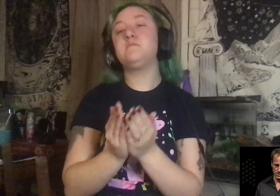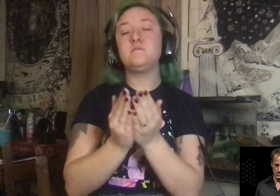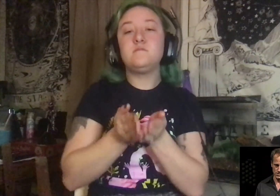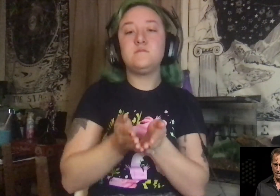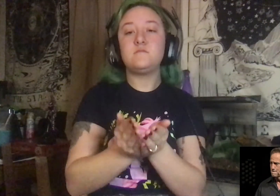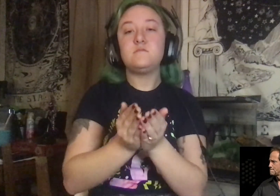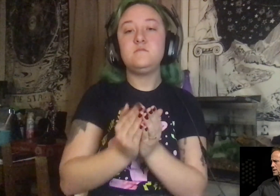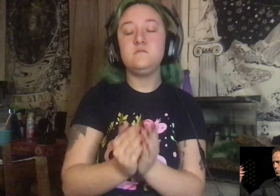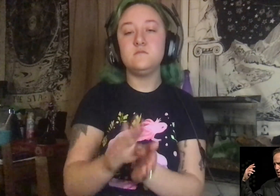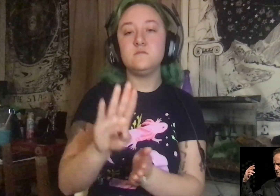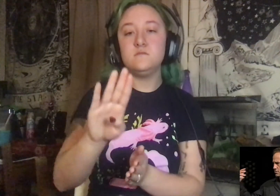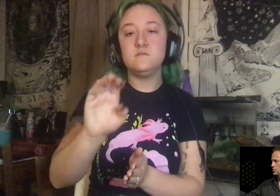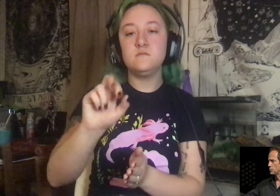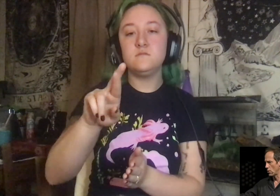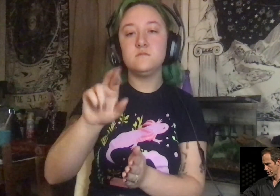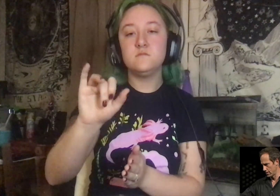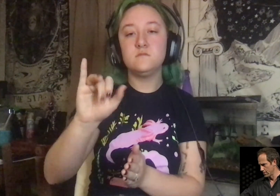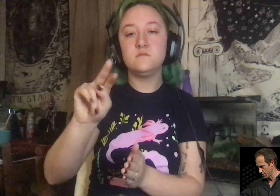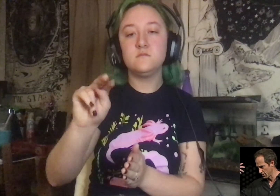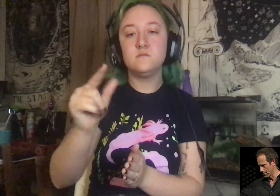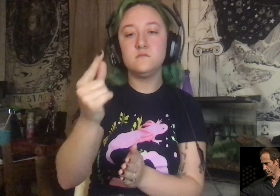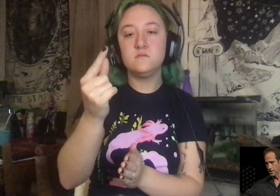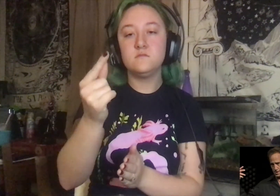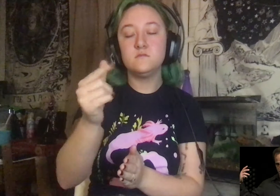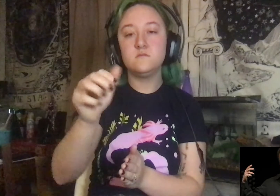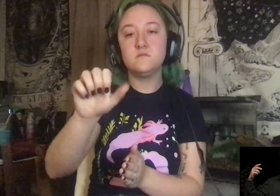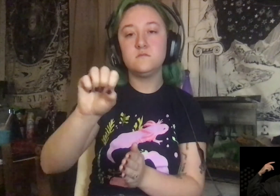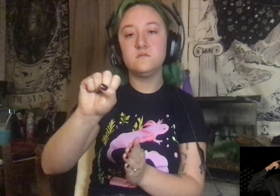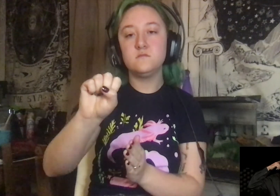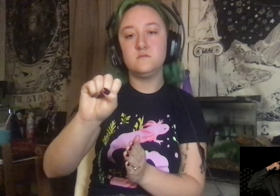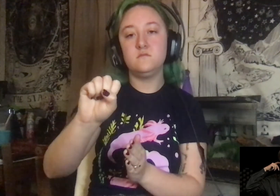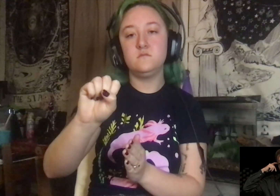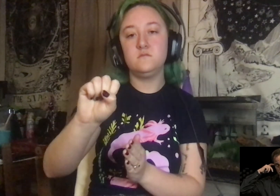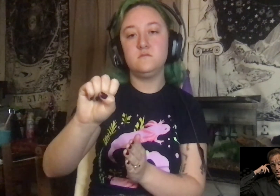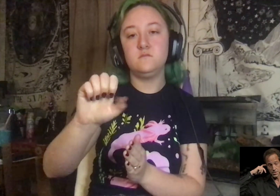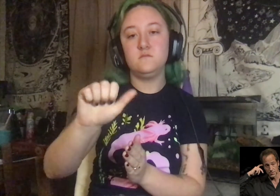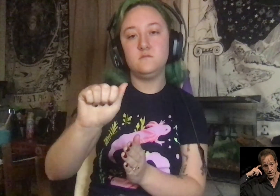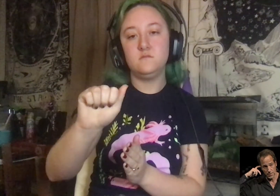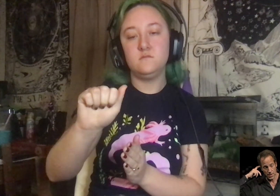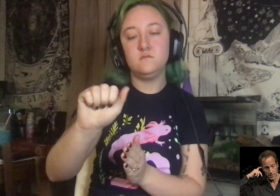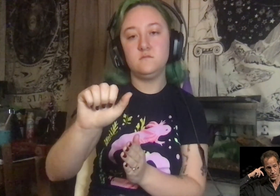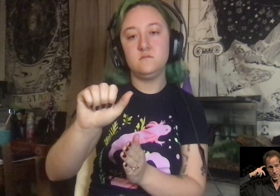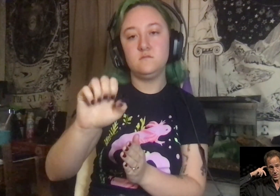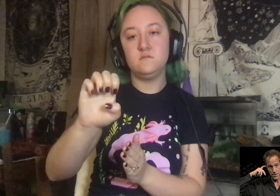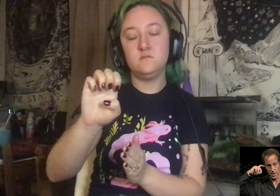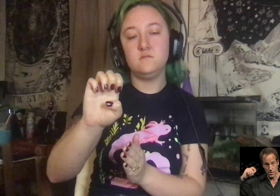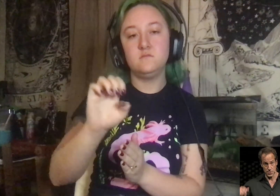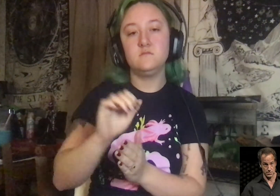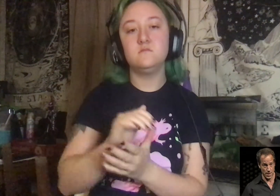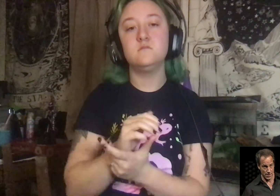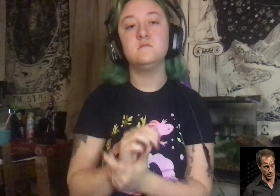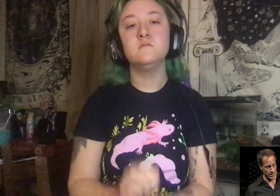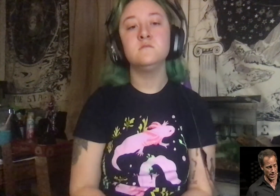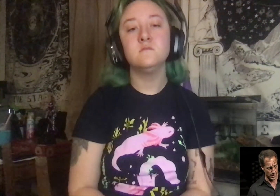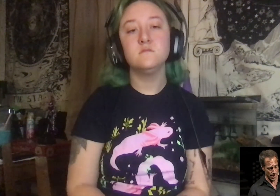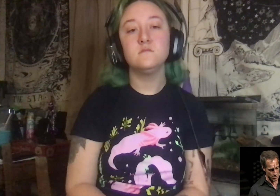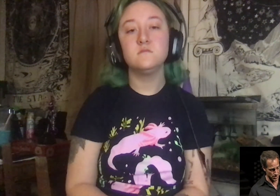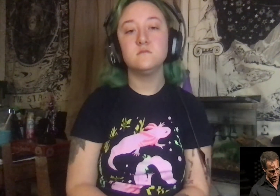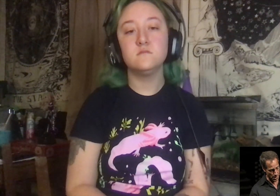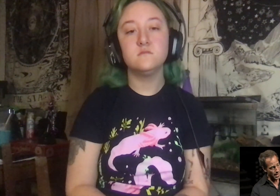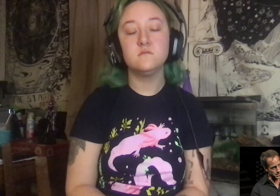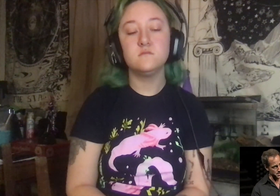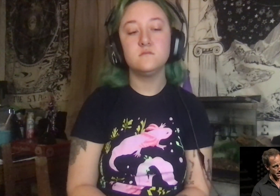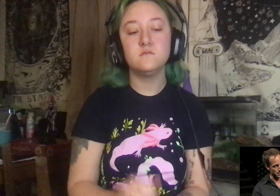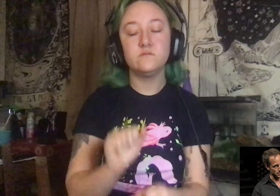50-foot seas, big waves, green water coming over the wheelhouse, right? Most hazardous environment I'd ever seen, and I was back with a guy